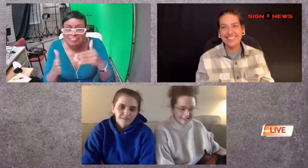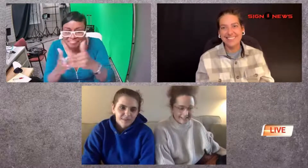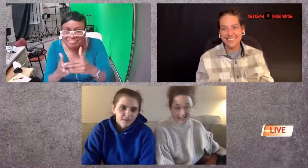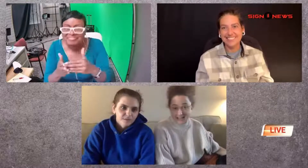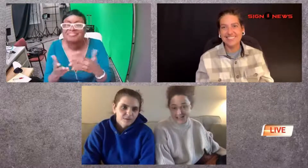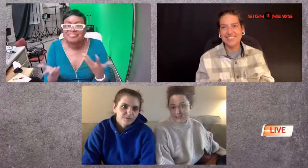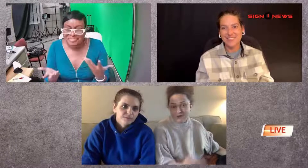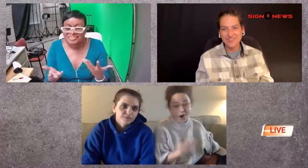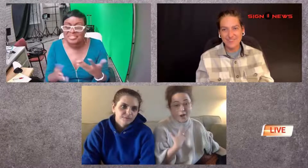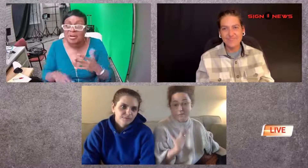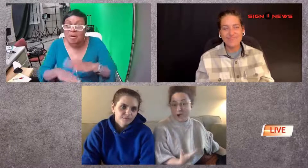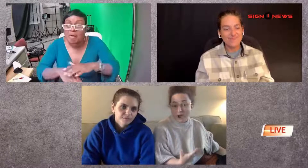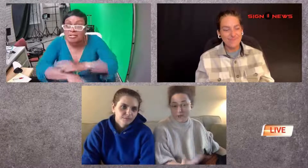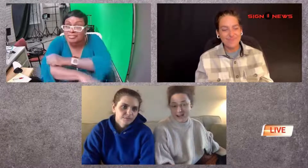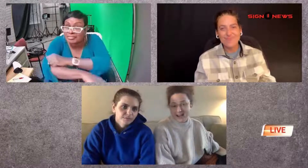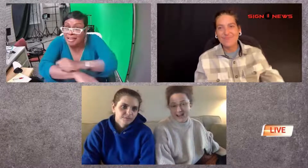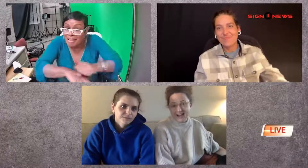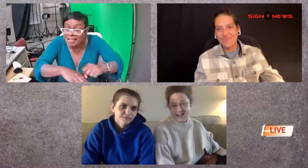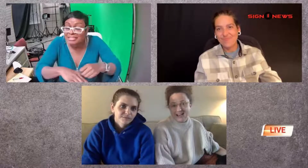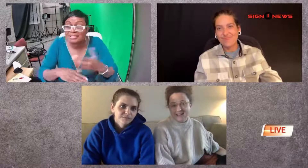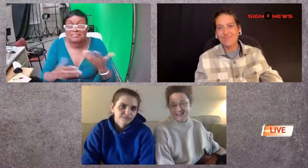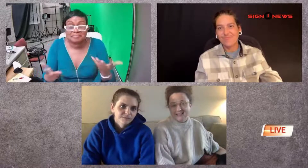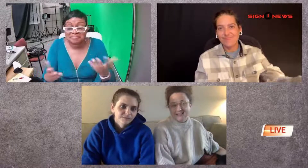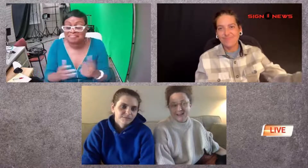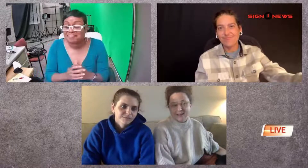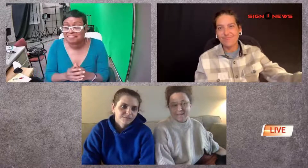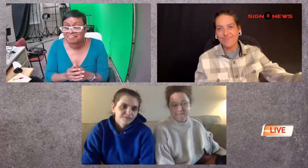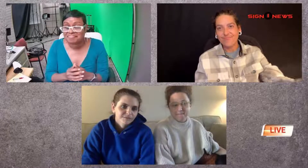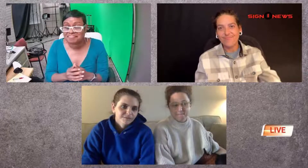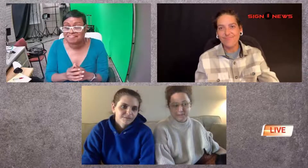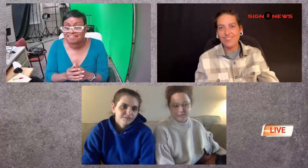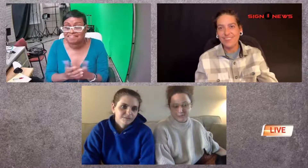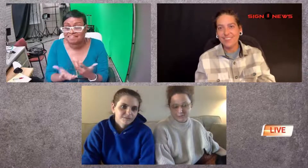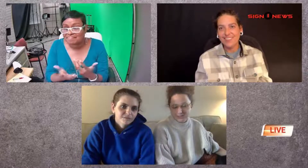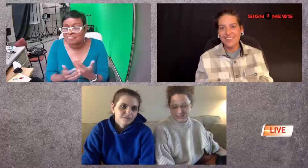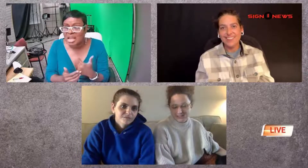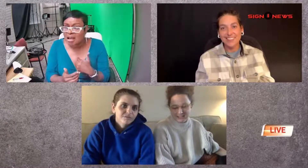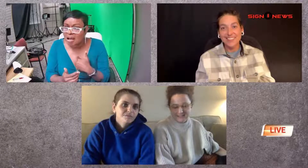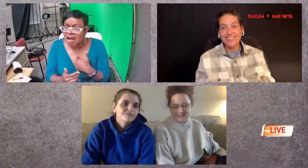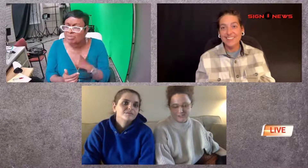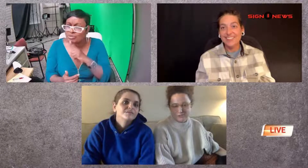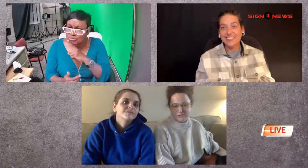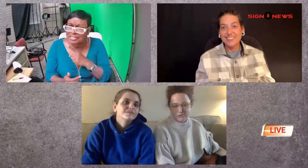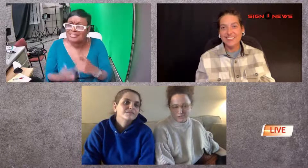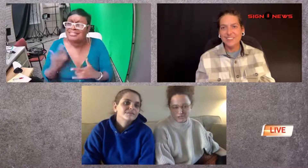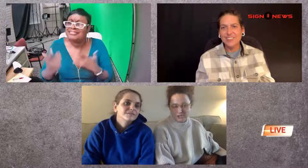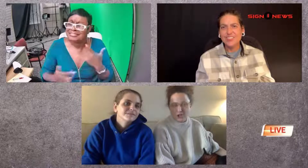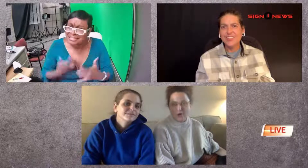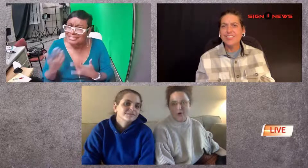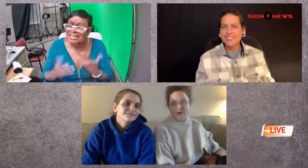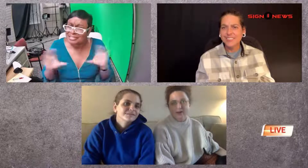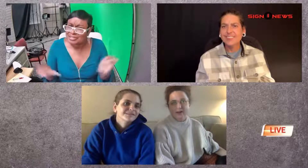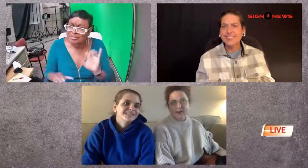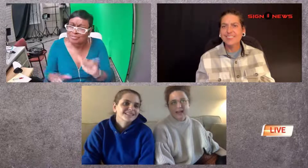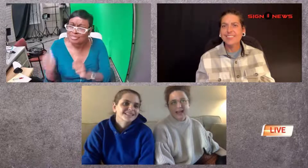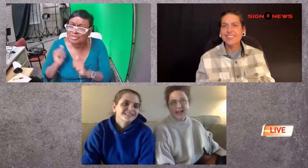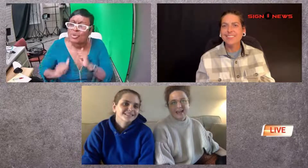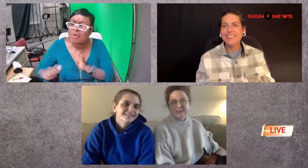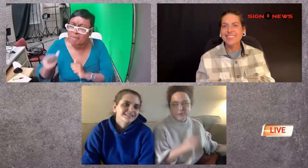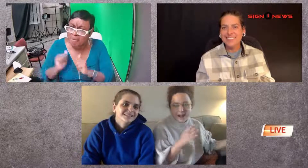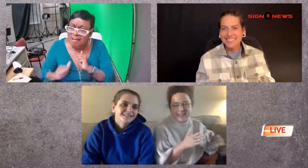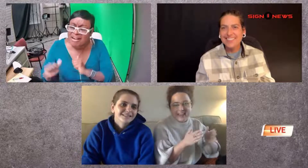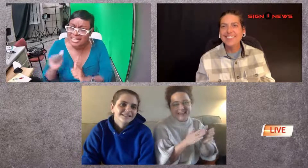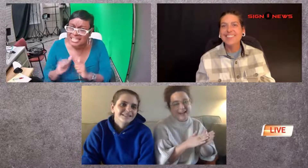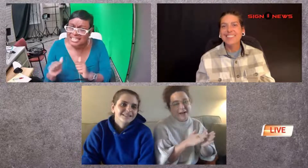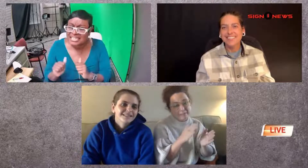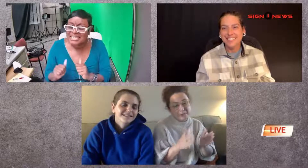on stage or on Broadway, and I just was really excited to do this show. And it